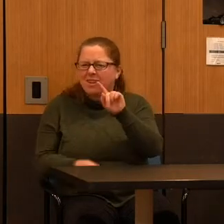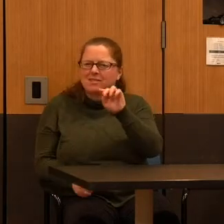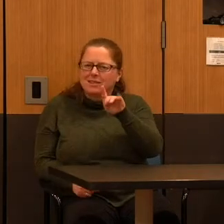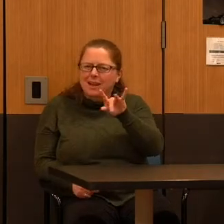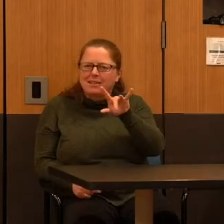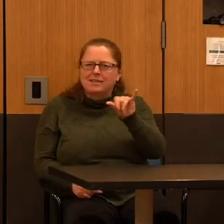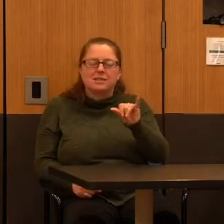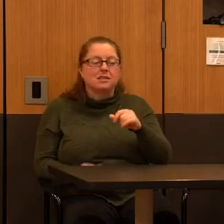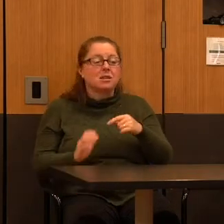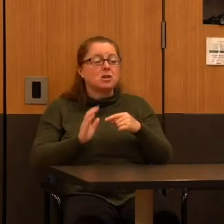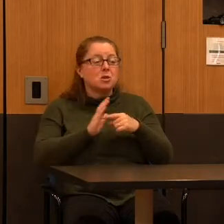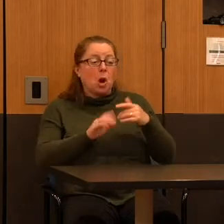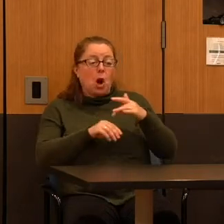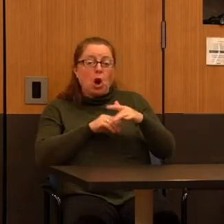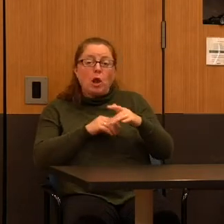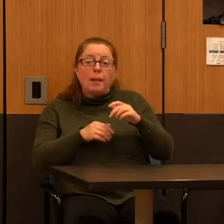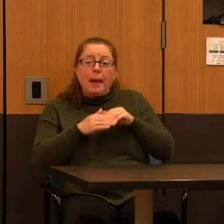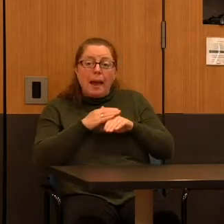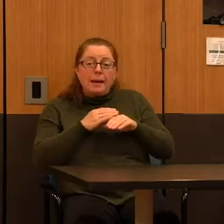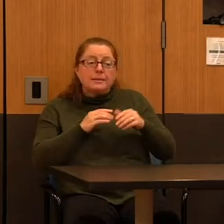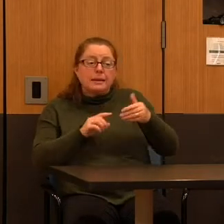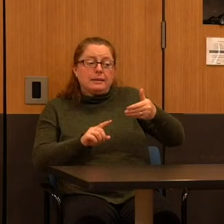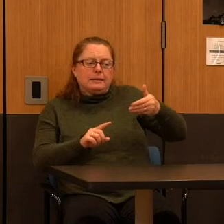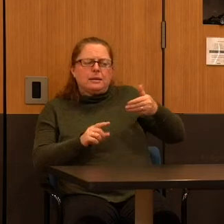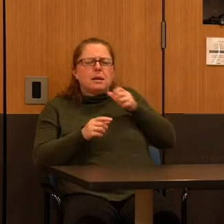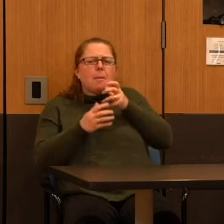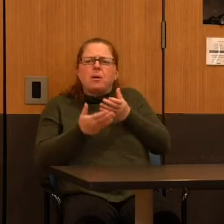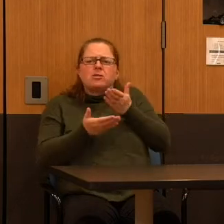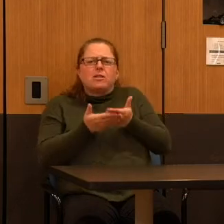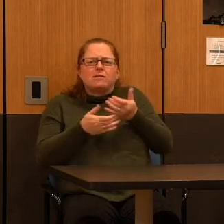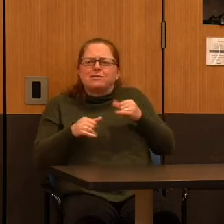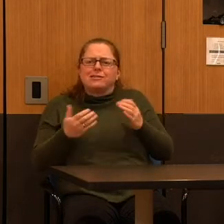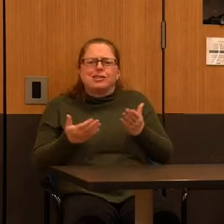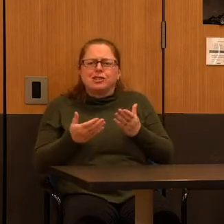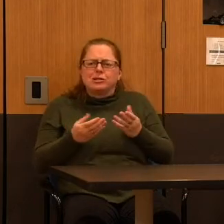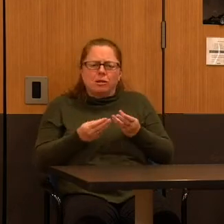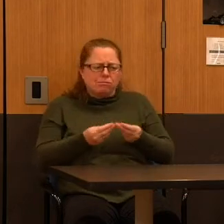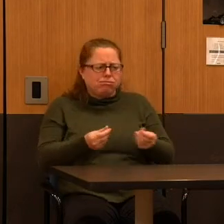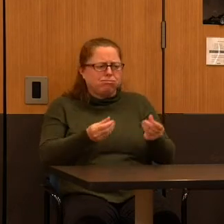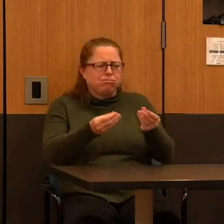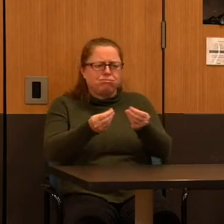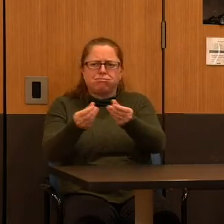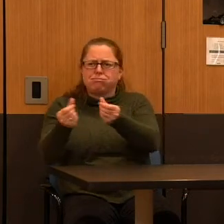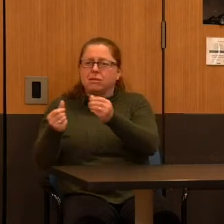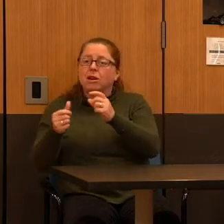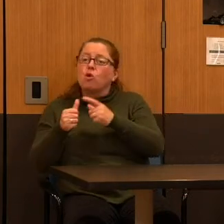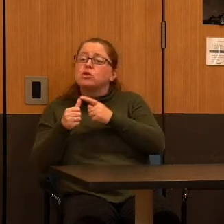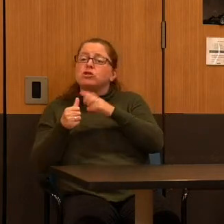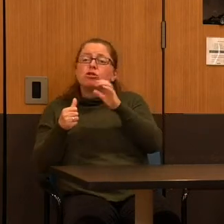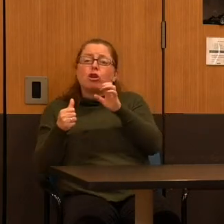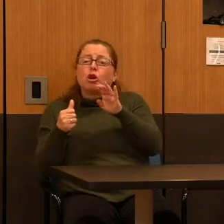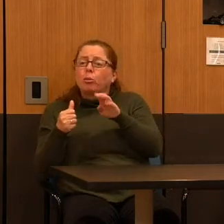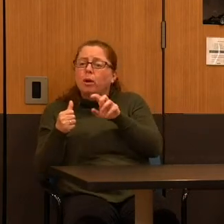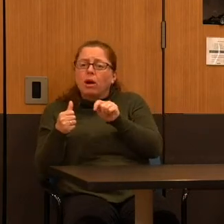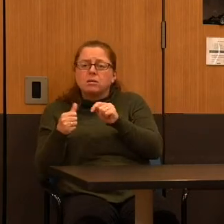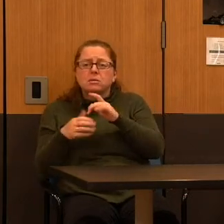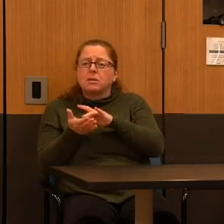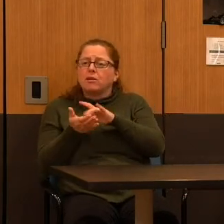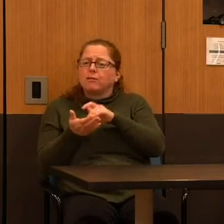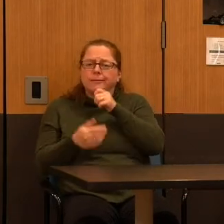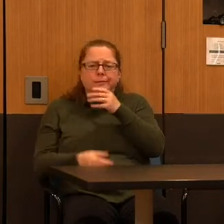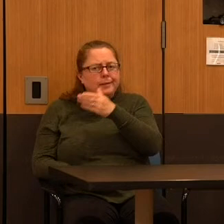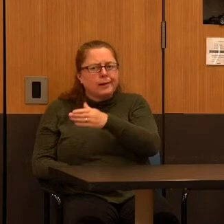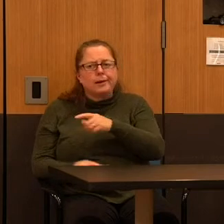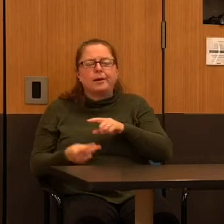of access in Berkeley actually survives, right? Neither the original curb cuts on Telegraph, the early office spaces of